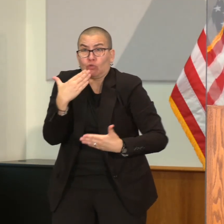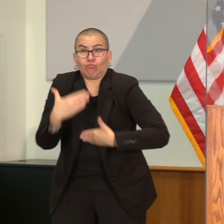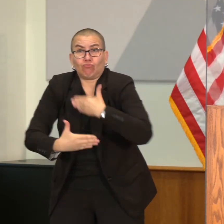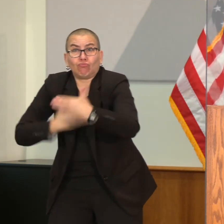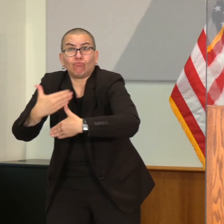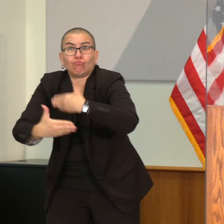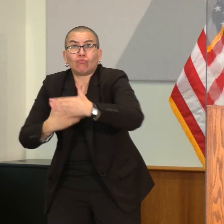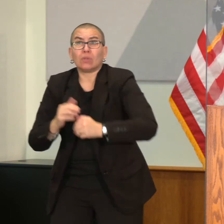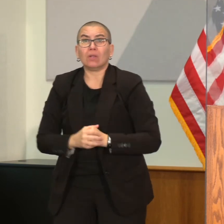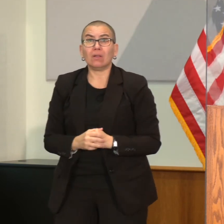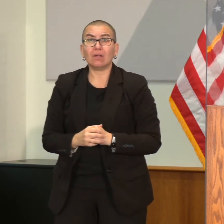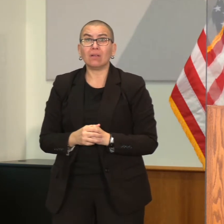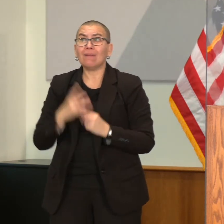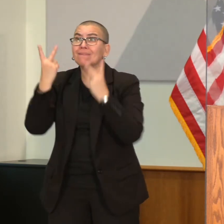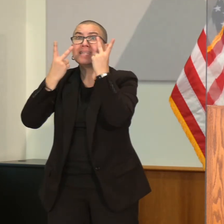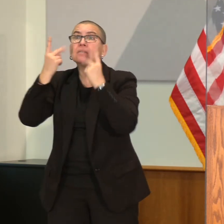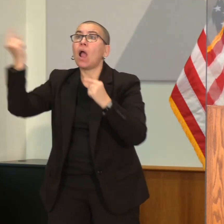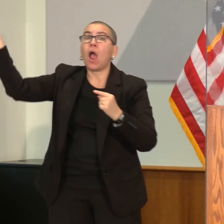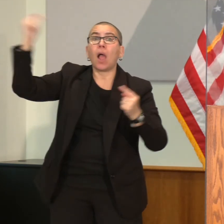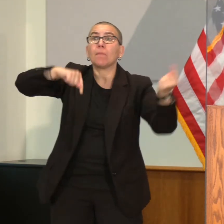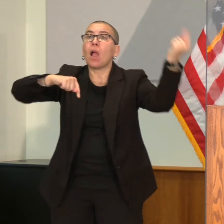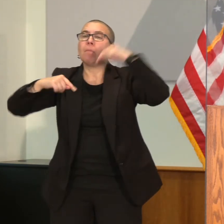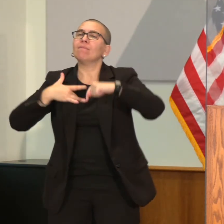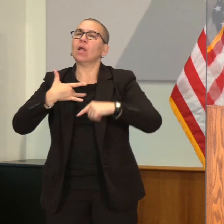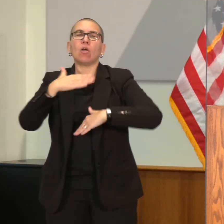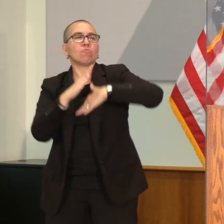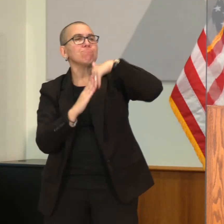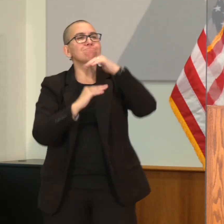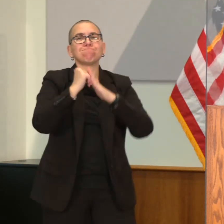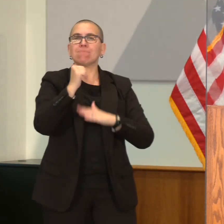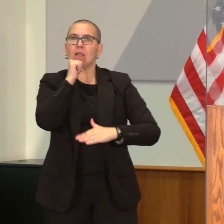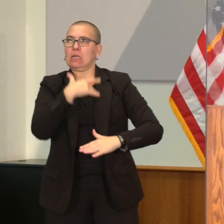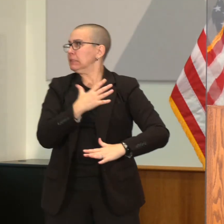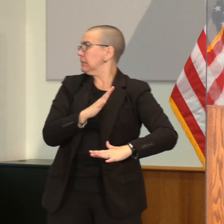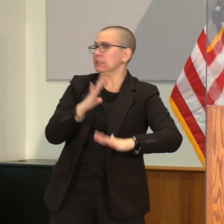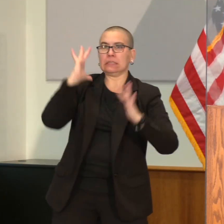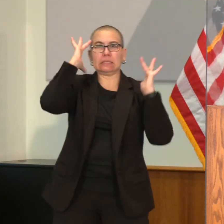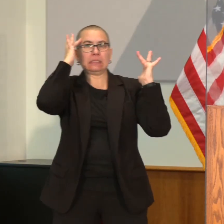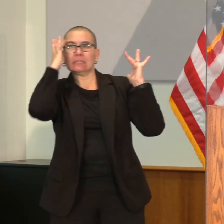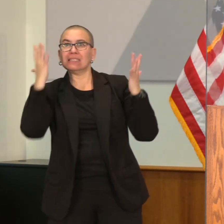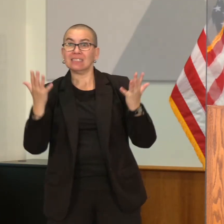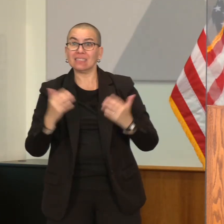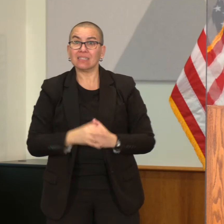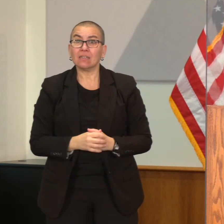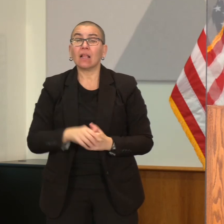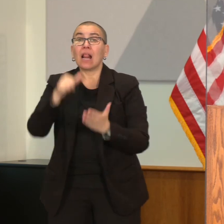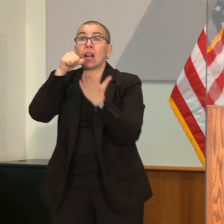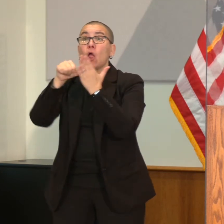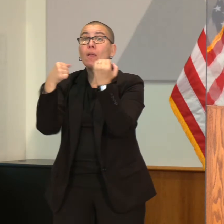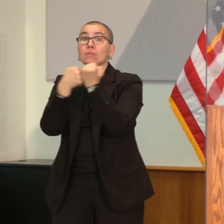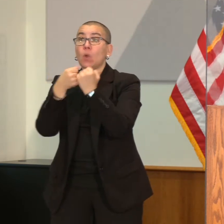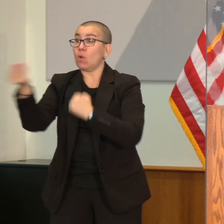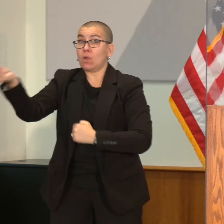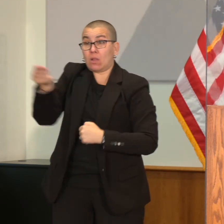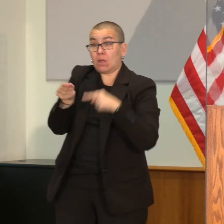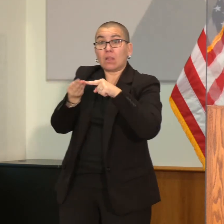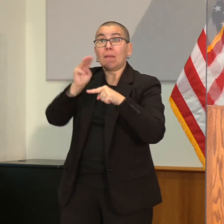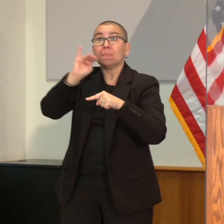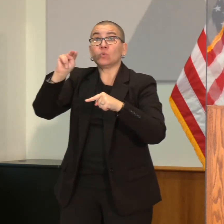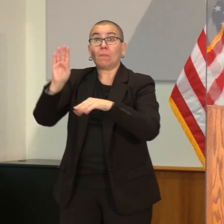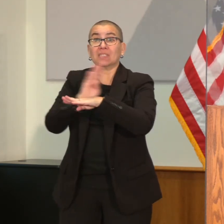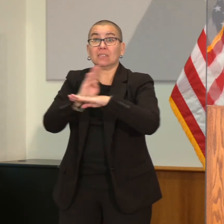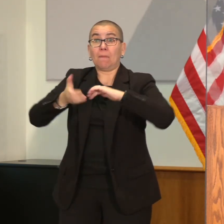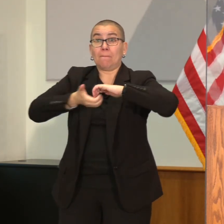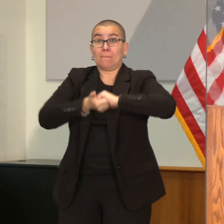safe in our communities. We've received letters of support on police reform from the Minnesota Business Partnership and the Minnesota Business Coalition for